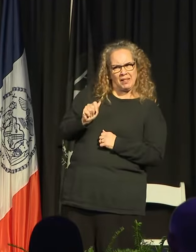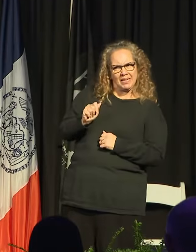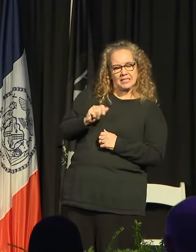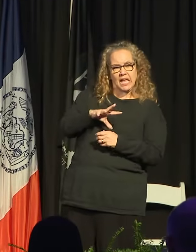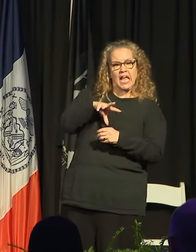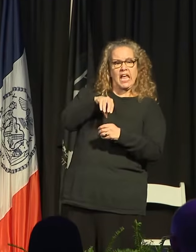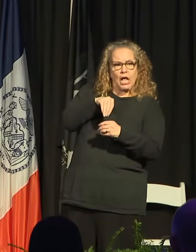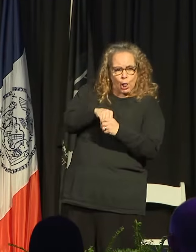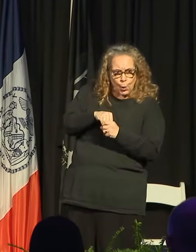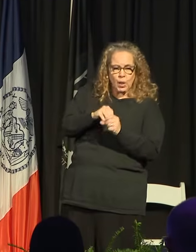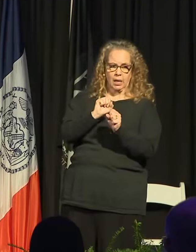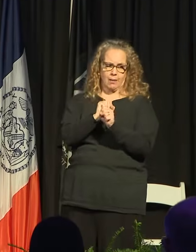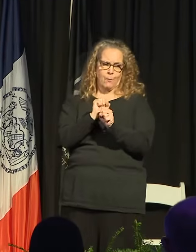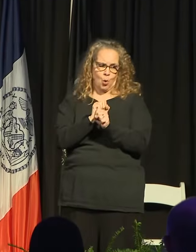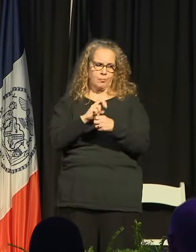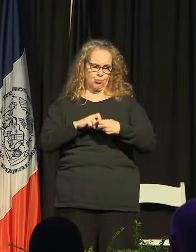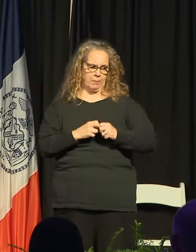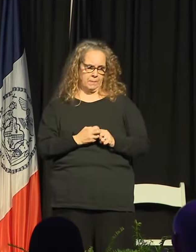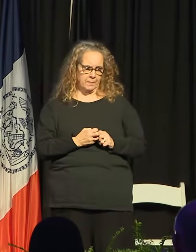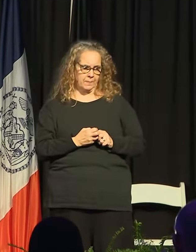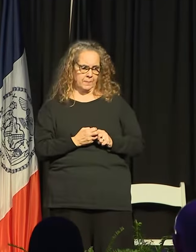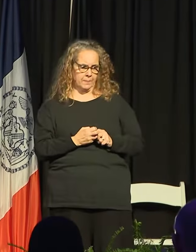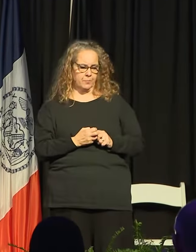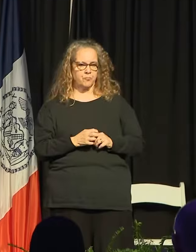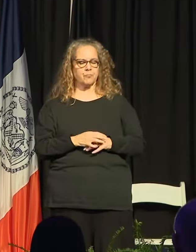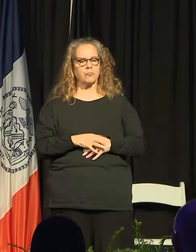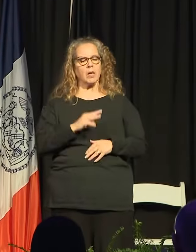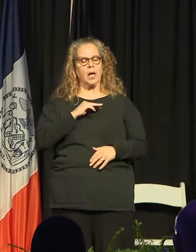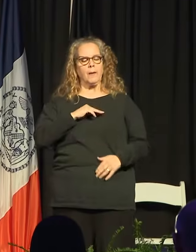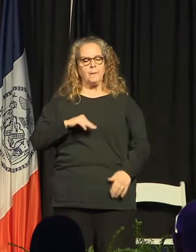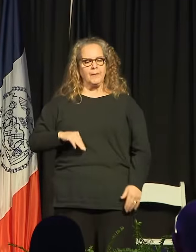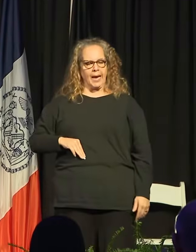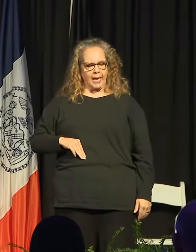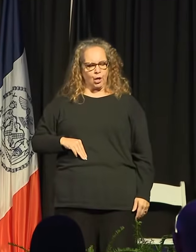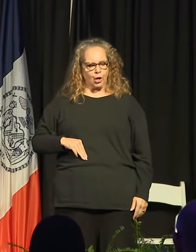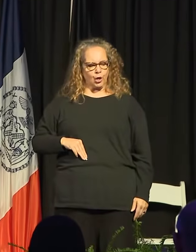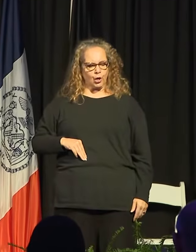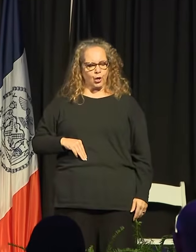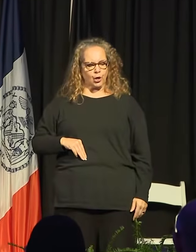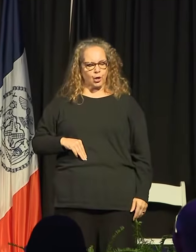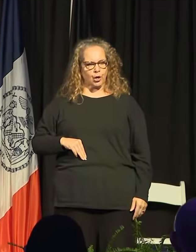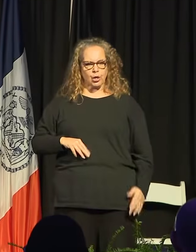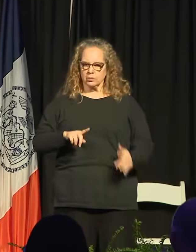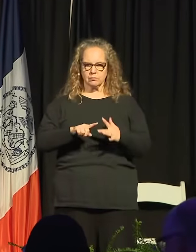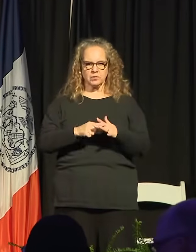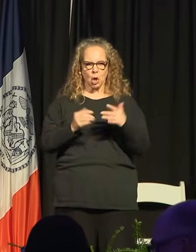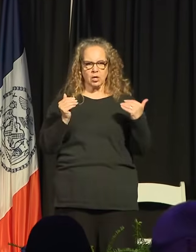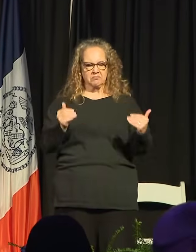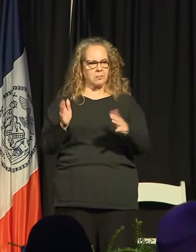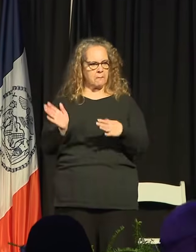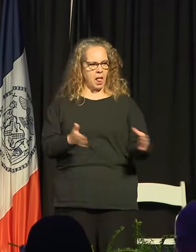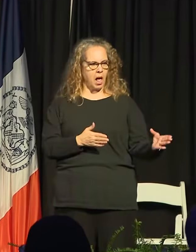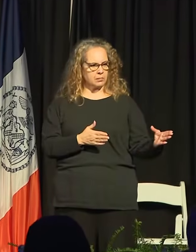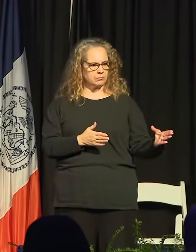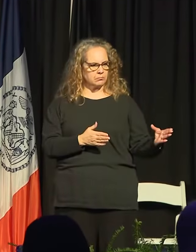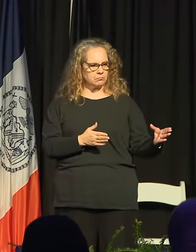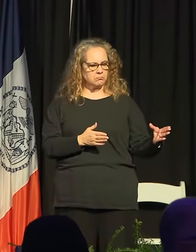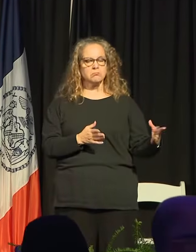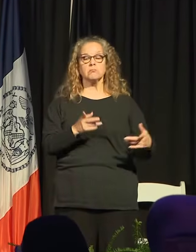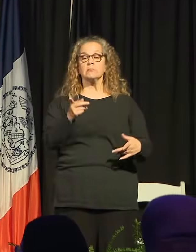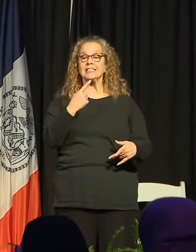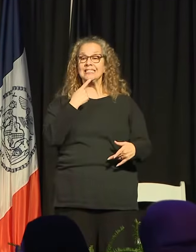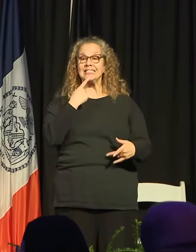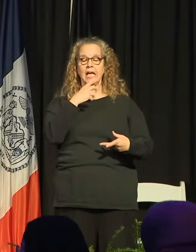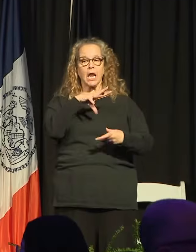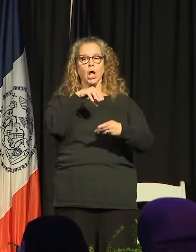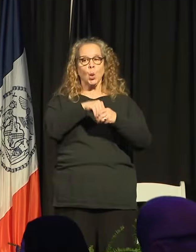including around employment issues. And the mayor unveiled that plan, and he said that including folks with